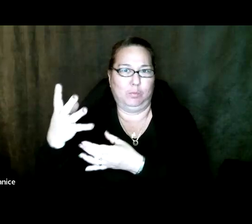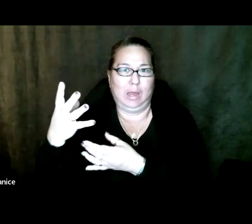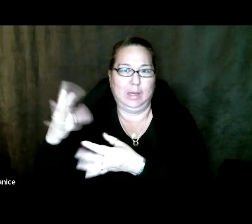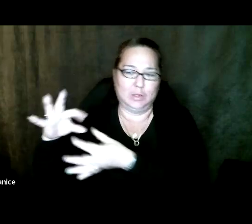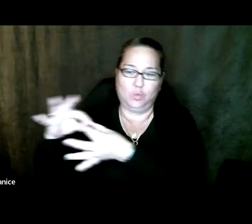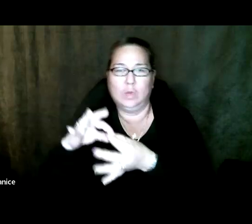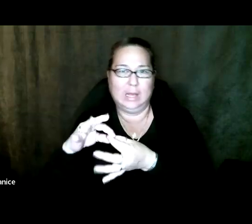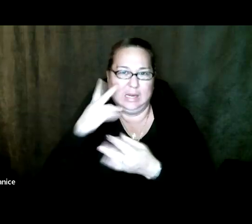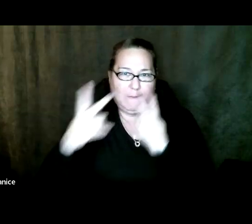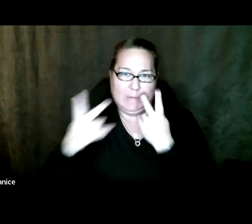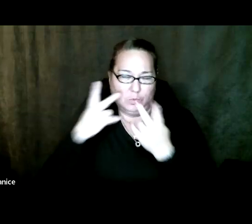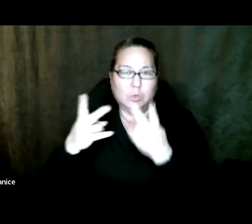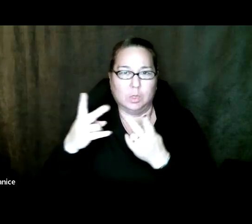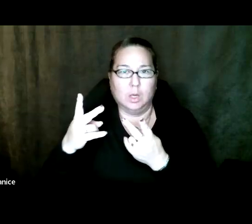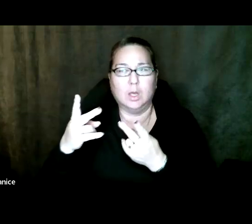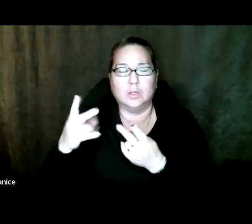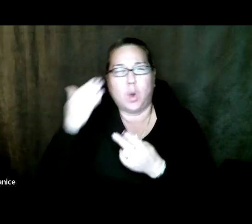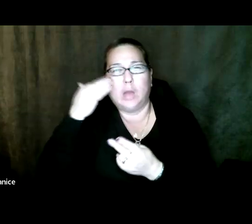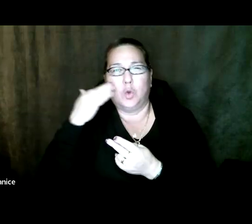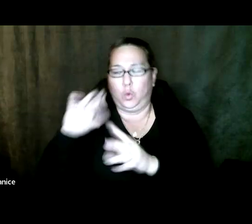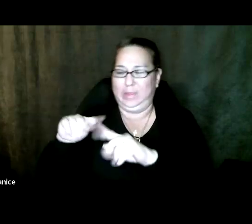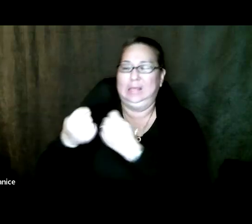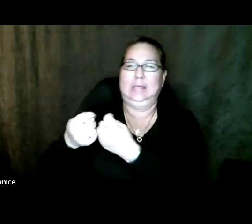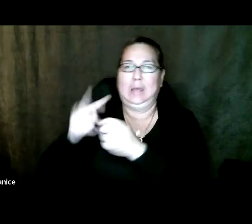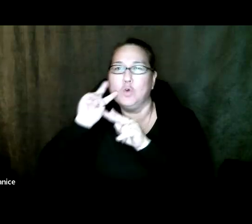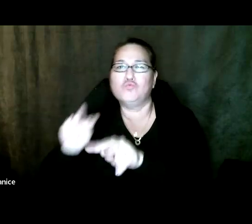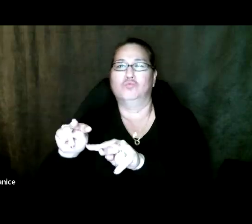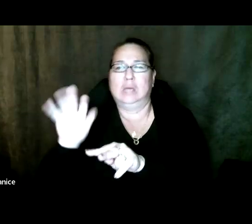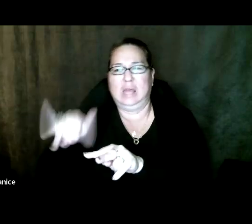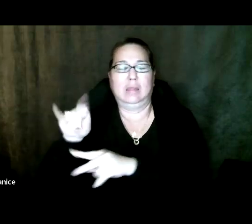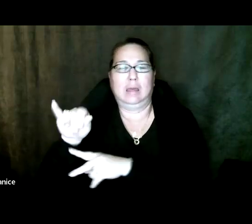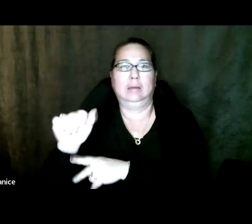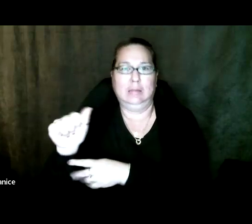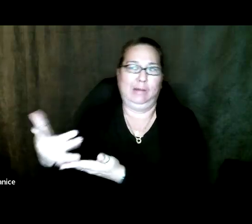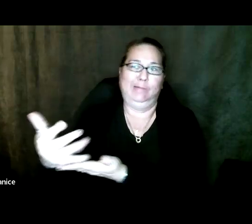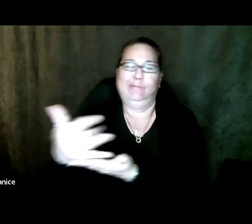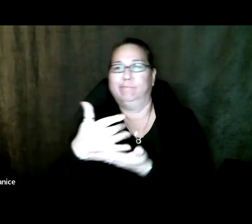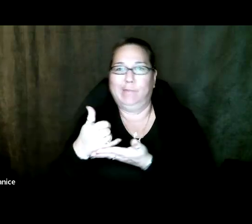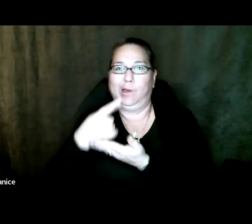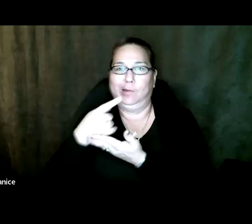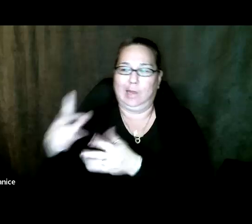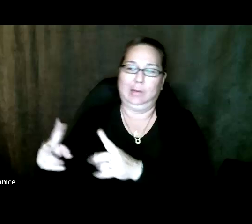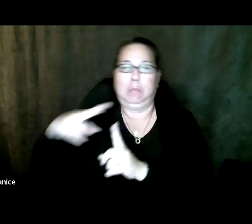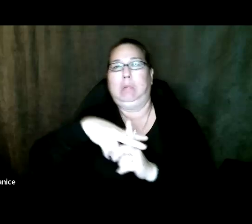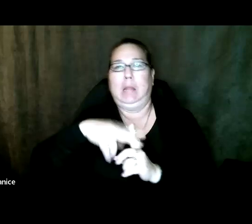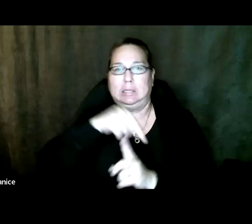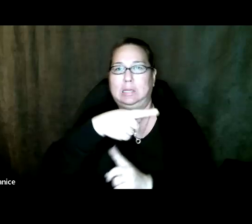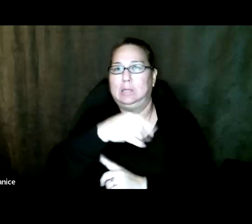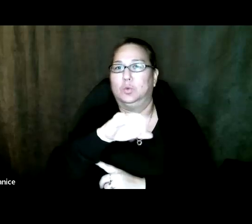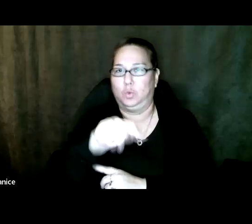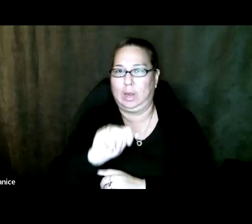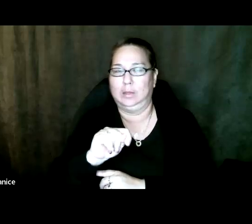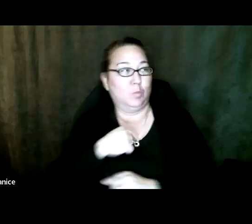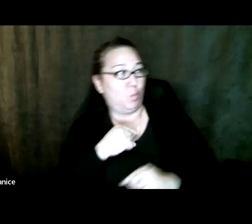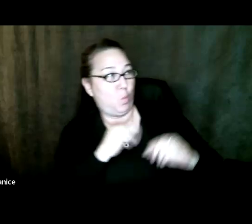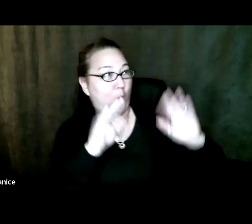health team is looking at all of that data to identify sort of the highest need schools for this grant. Good. I hope it's done that way. I'm